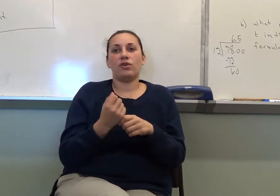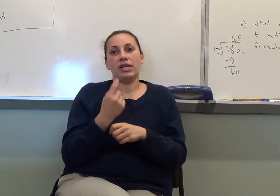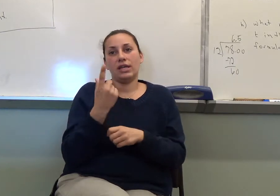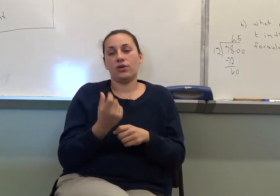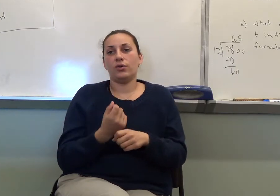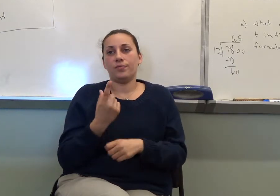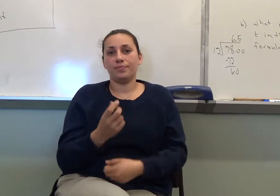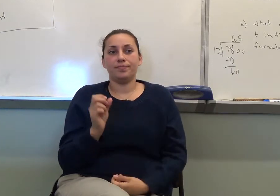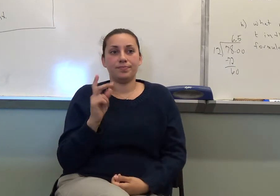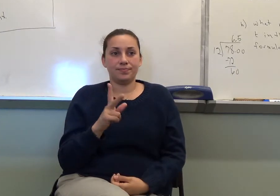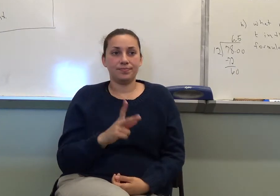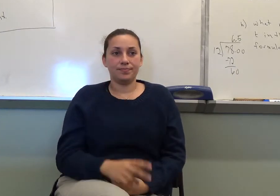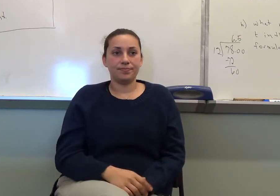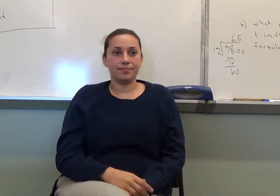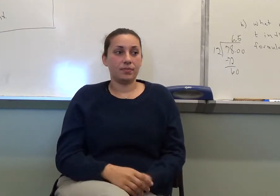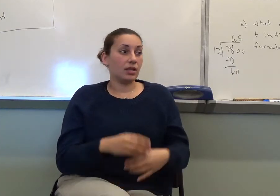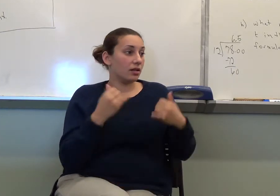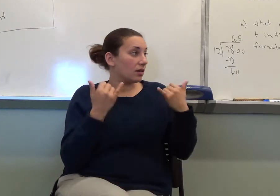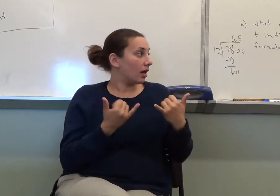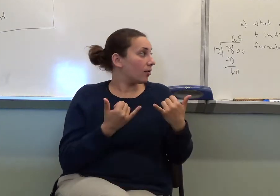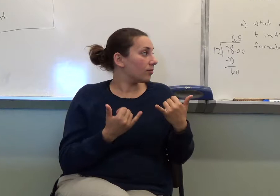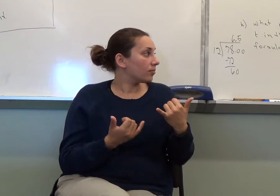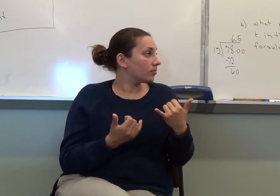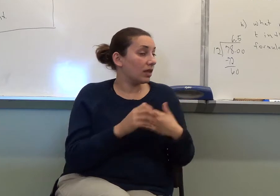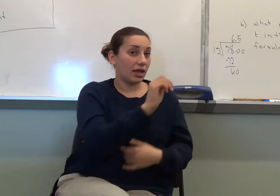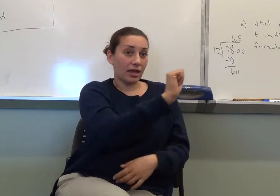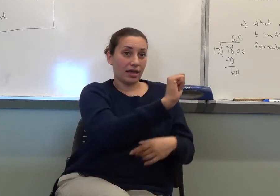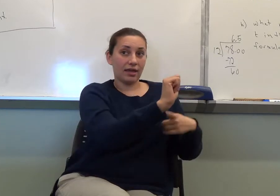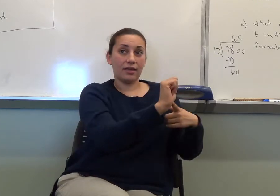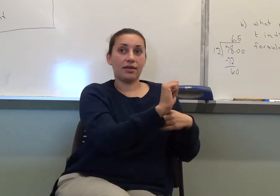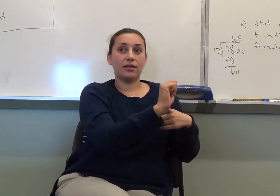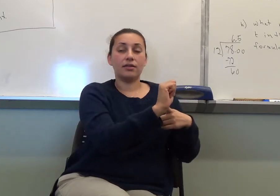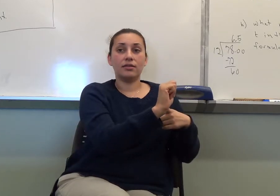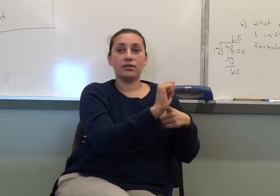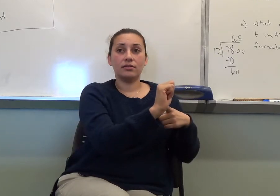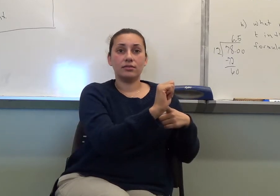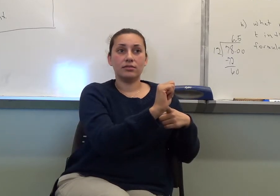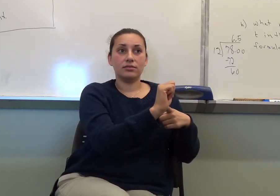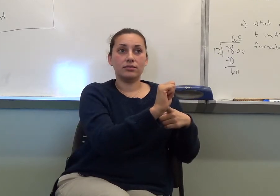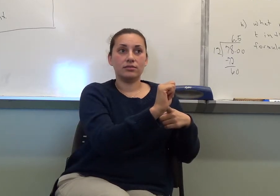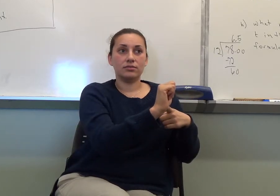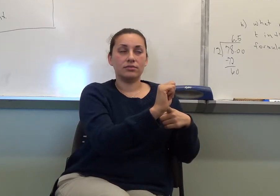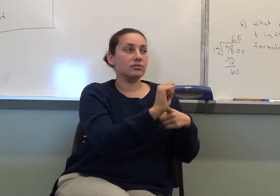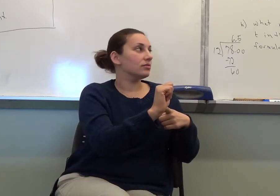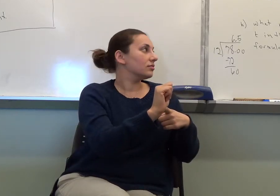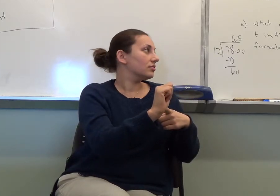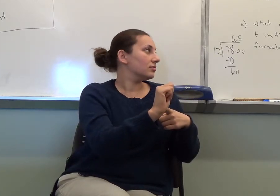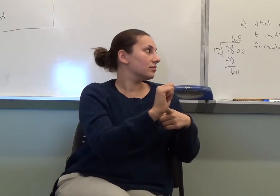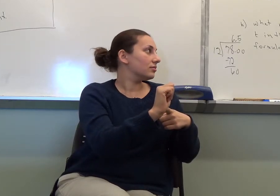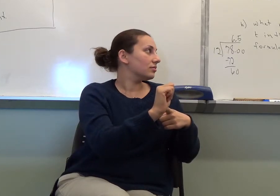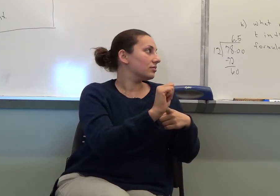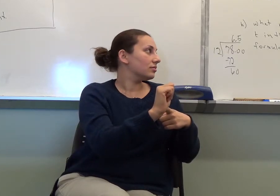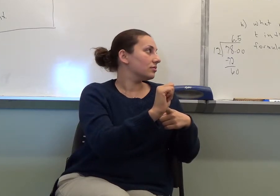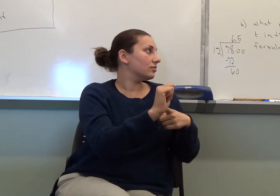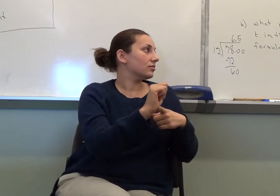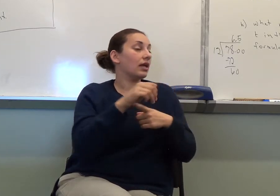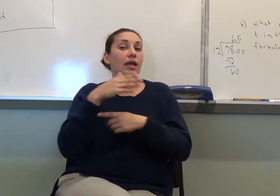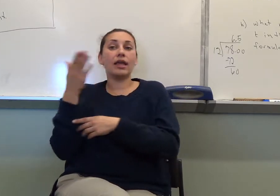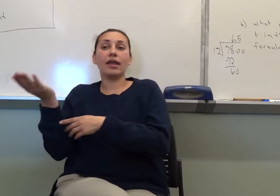Okay, so now, and this A, whereas here we had to add the principal to the interest